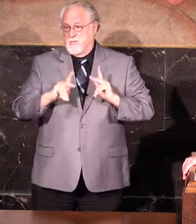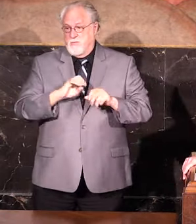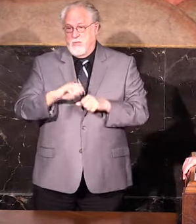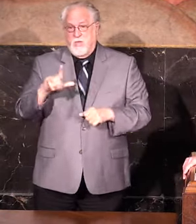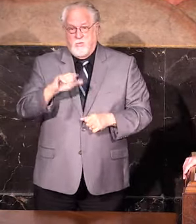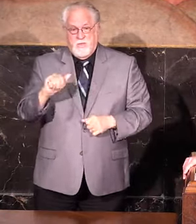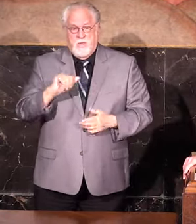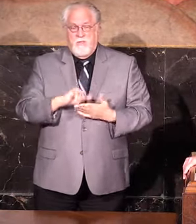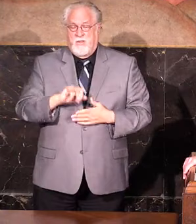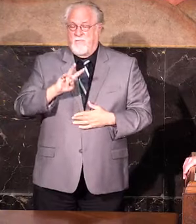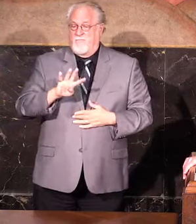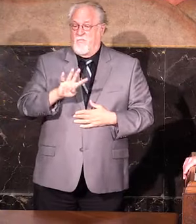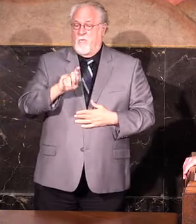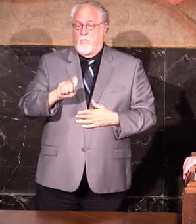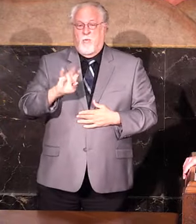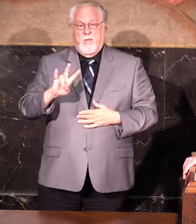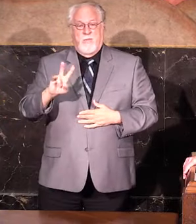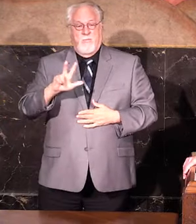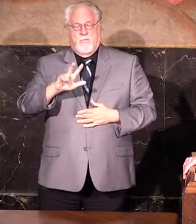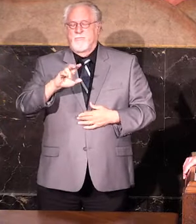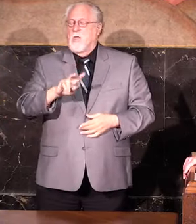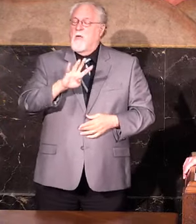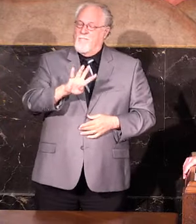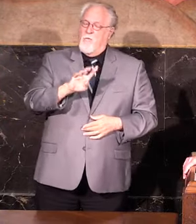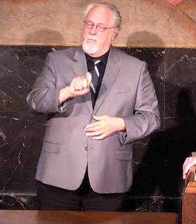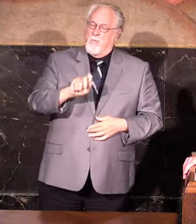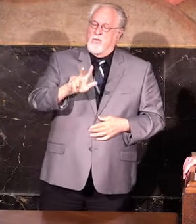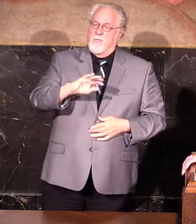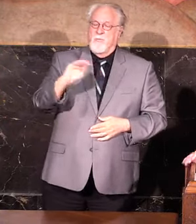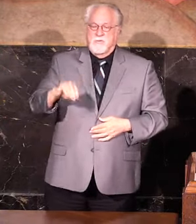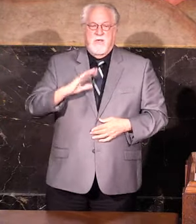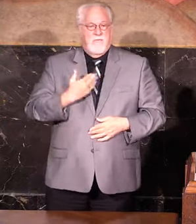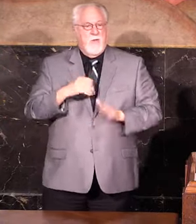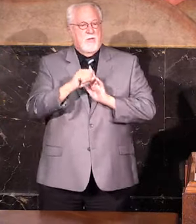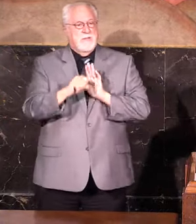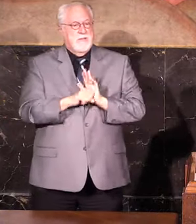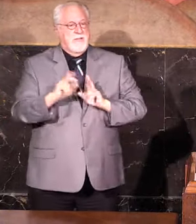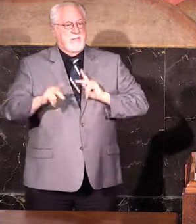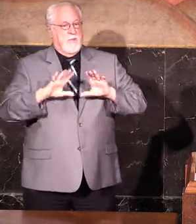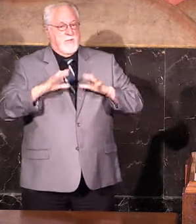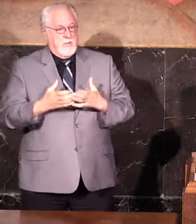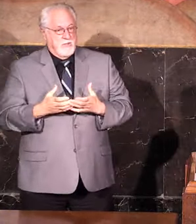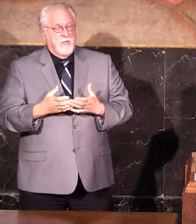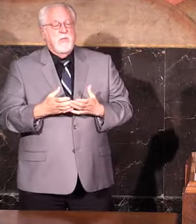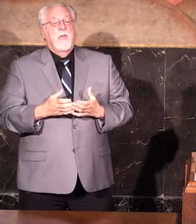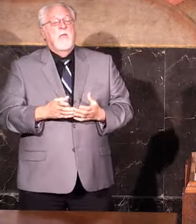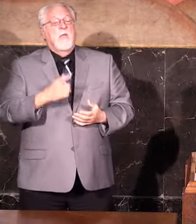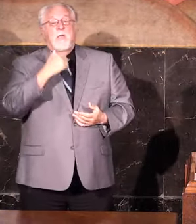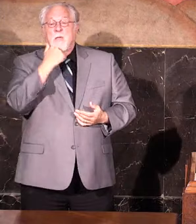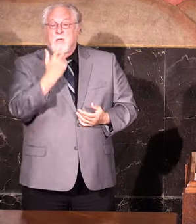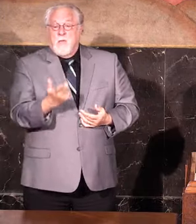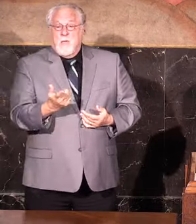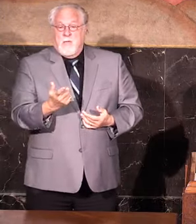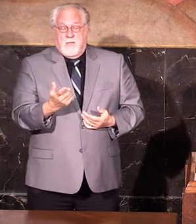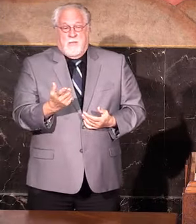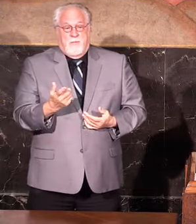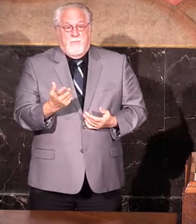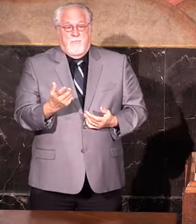That's 4.3% of the state's population. I will tell you that with